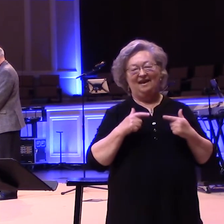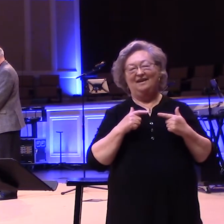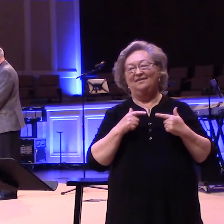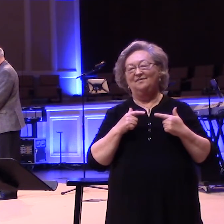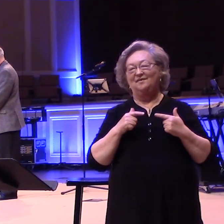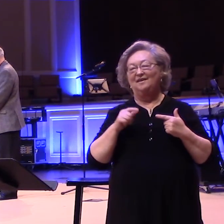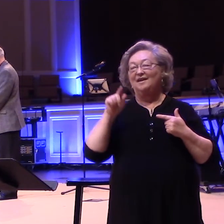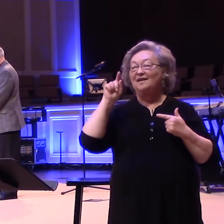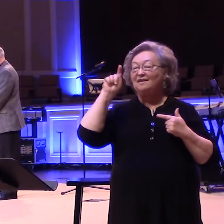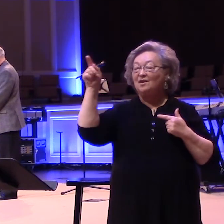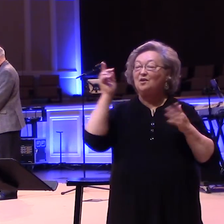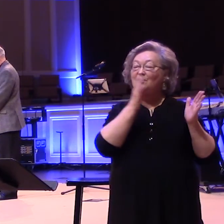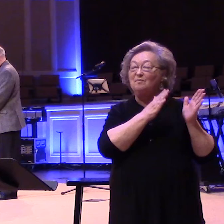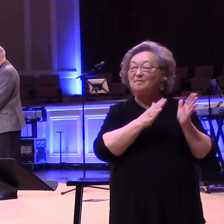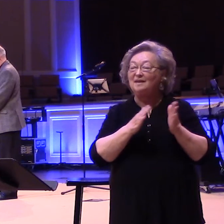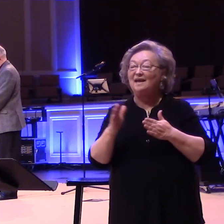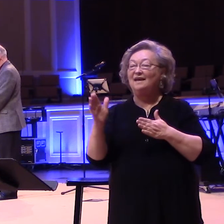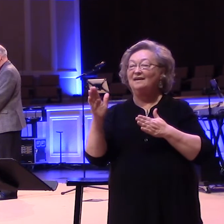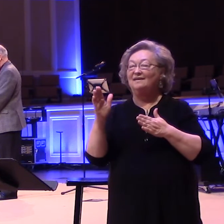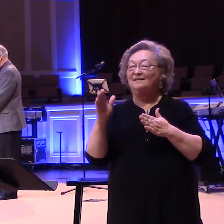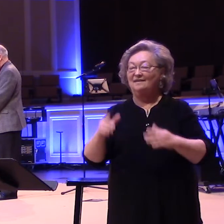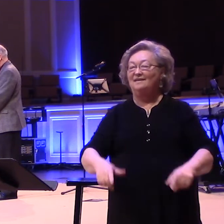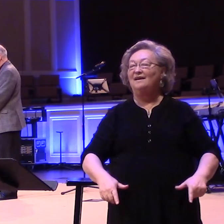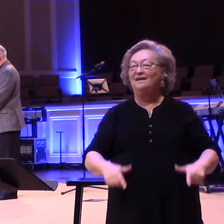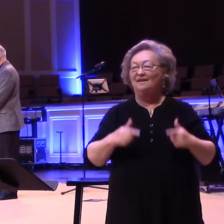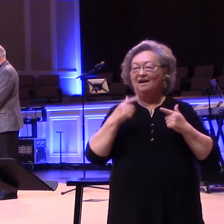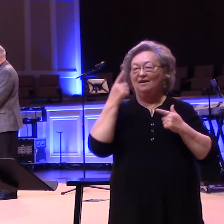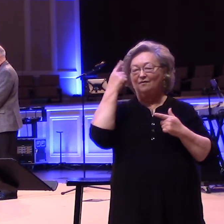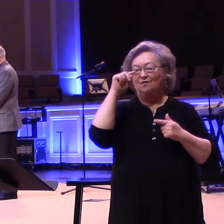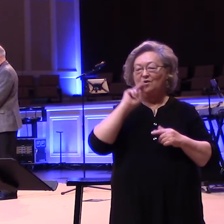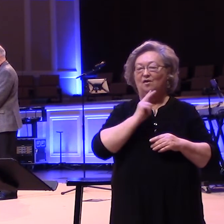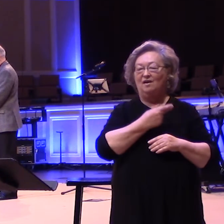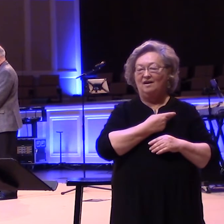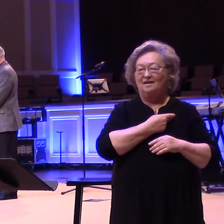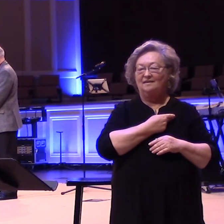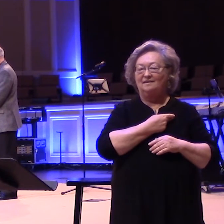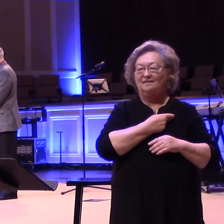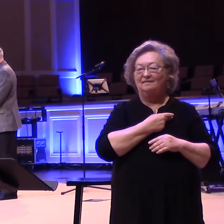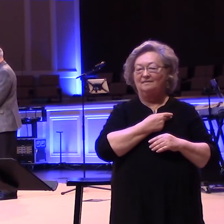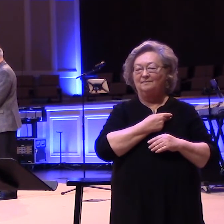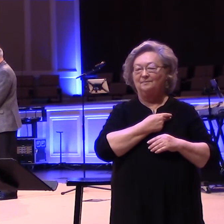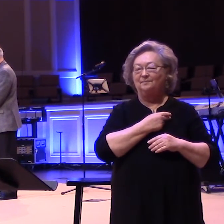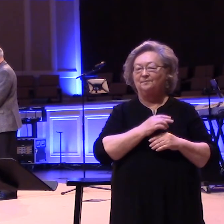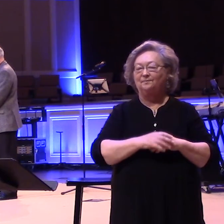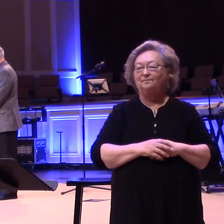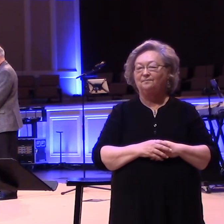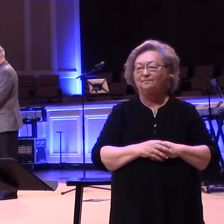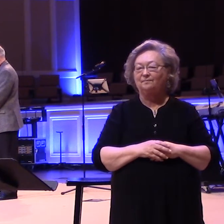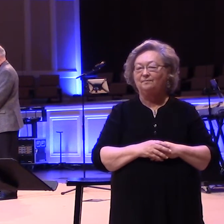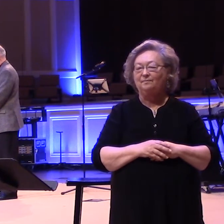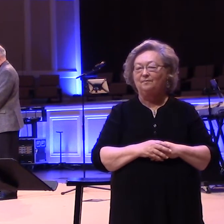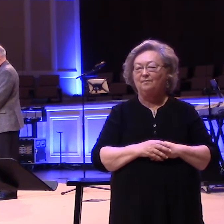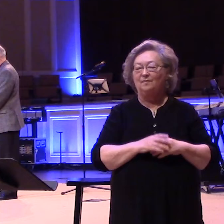that you've planned for us with one another and with you.